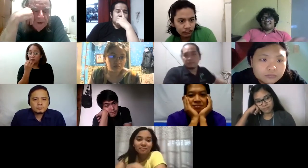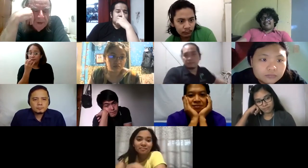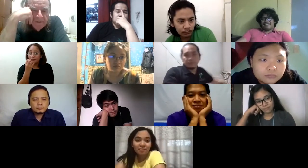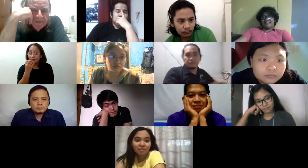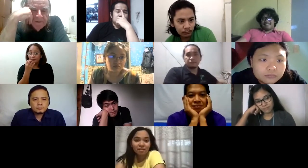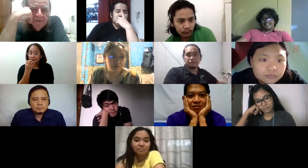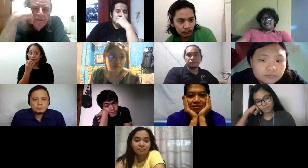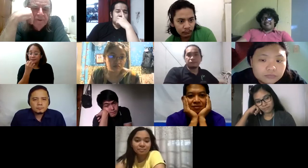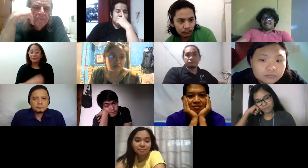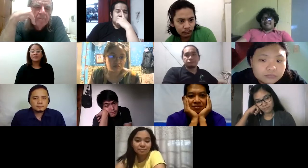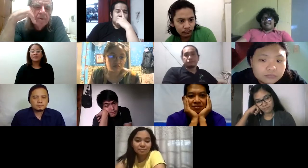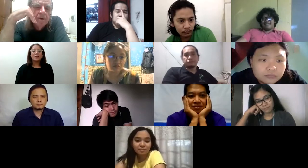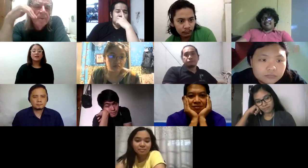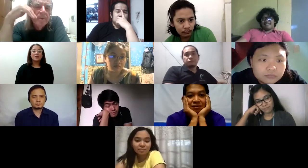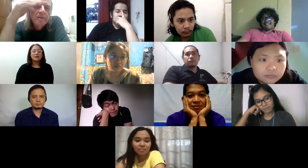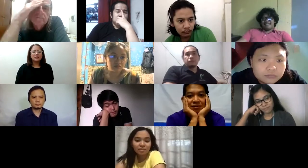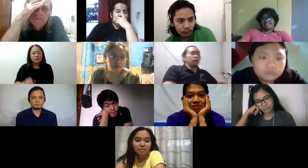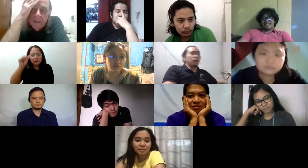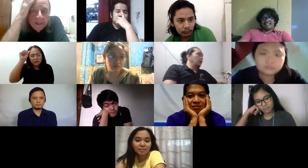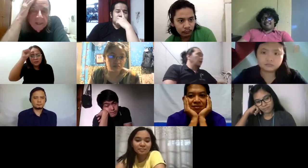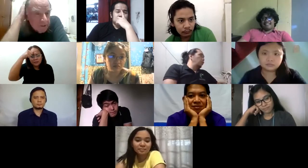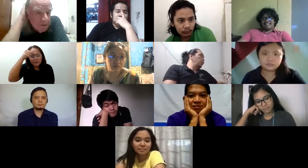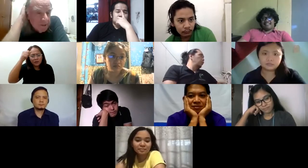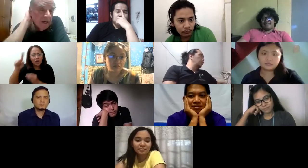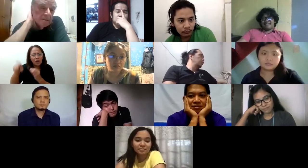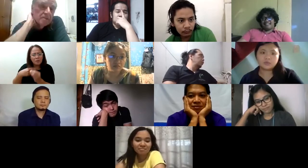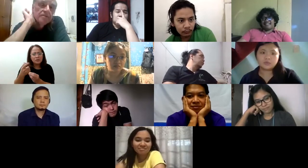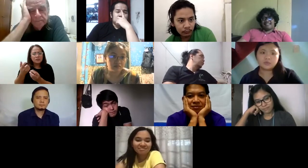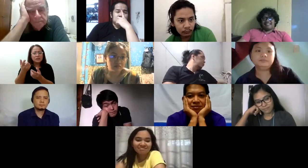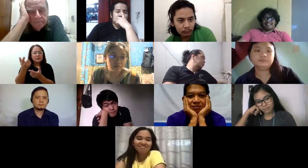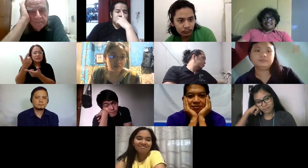Do you remember about sign language syntax?